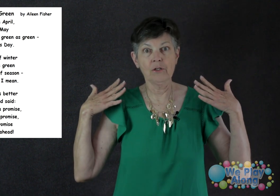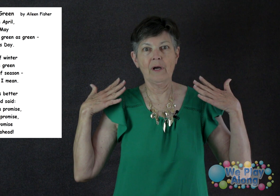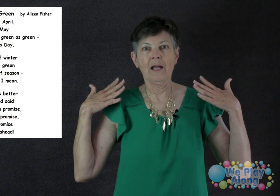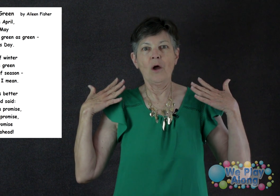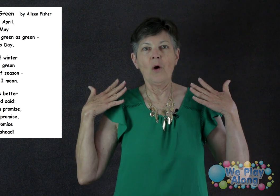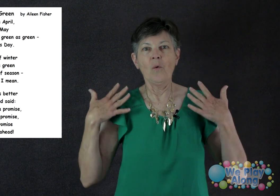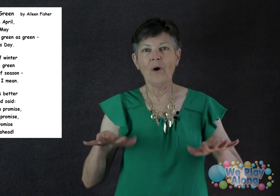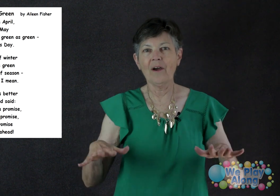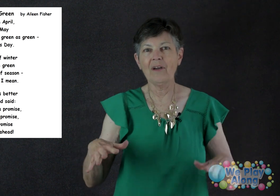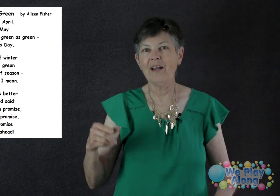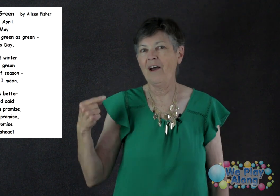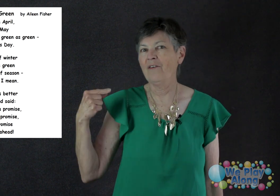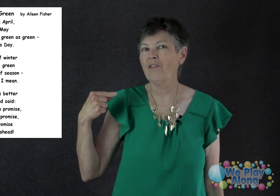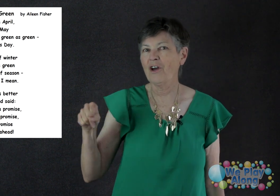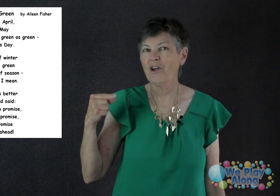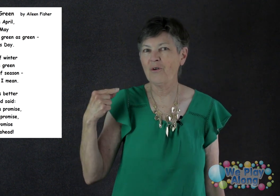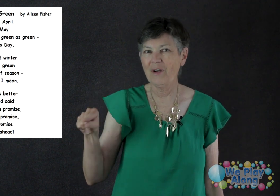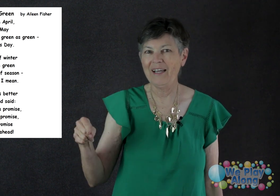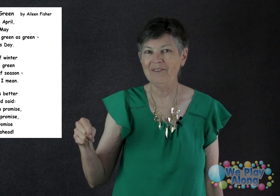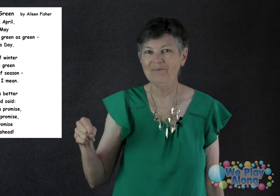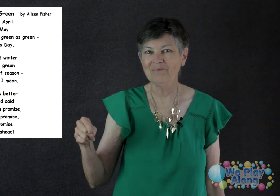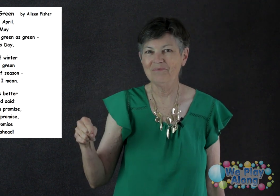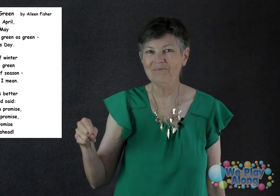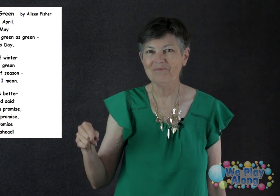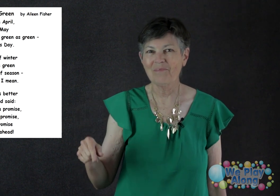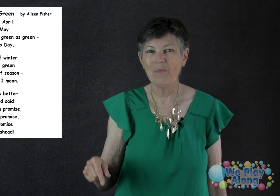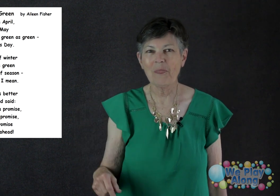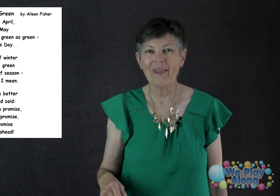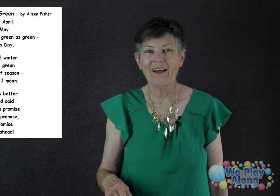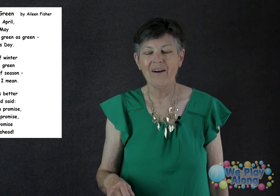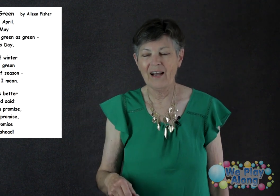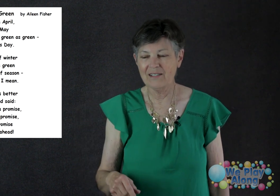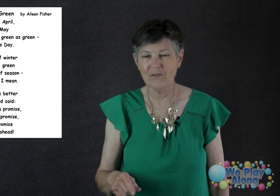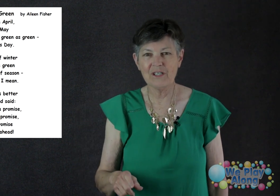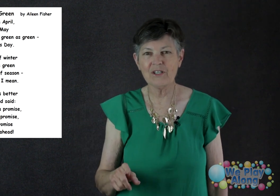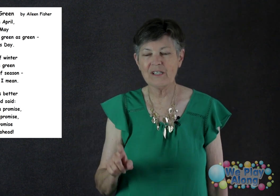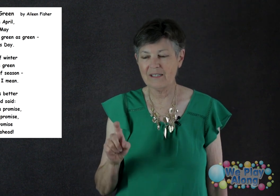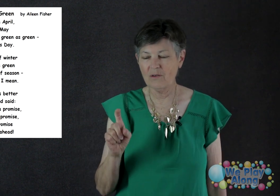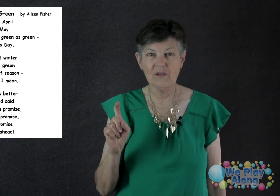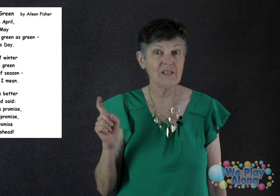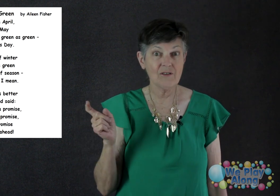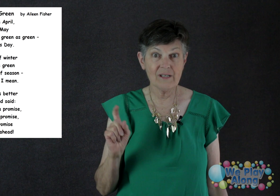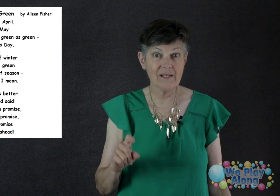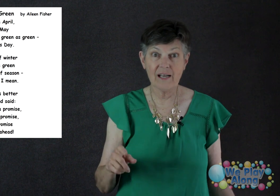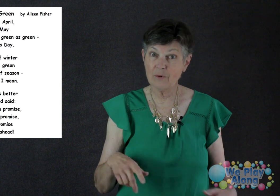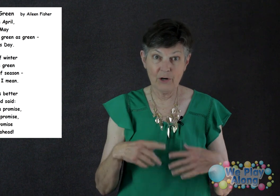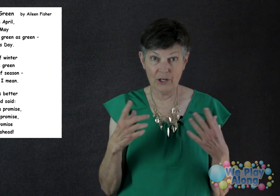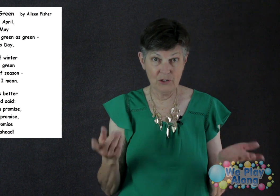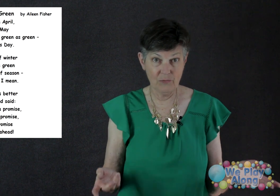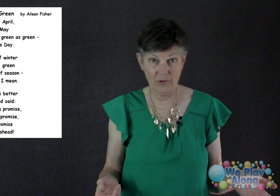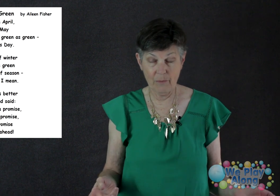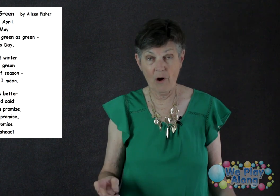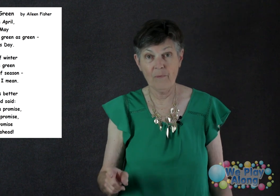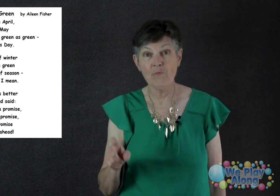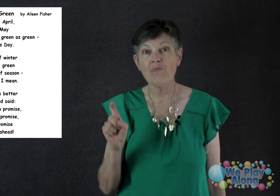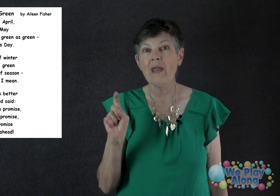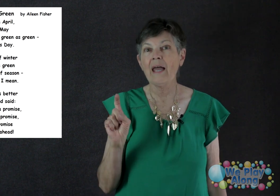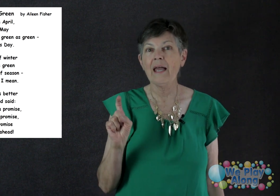right? Wearing of the green. All right, so these are the signs that we're going to do for the poem.